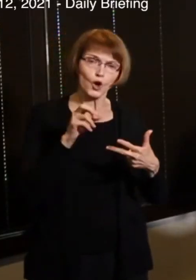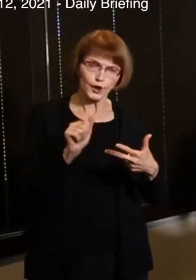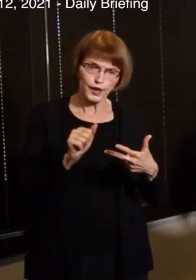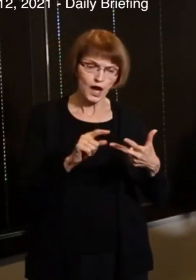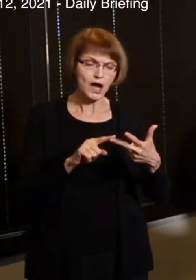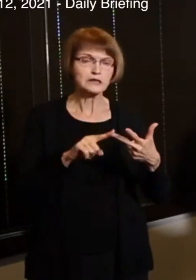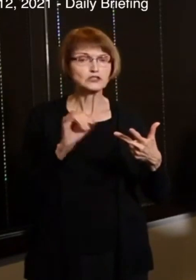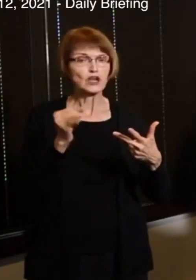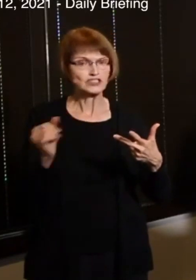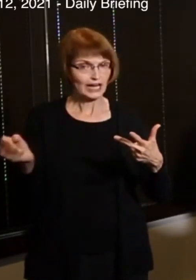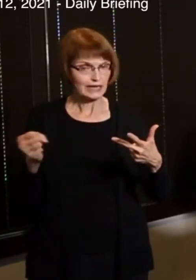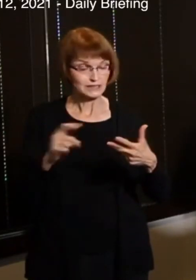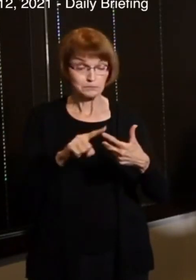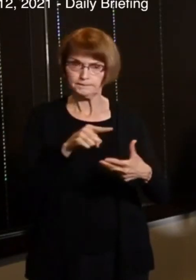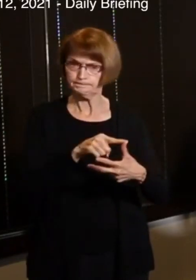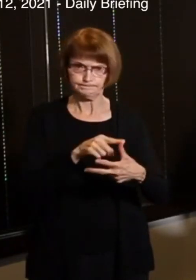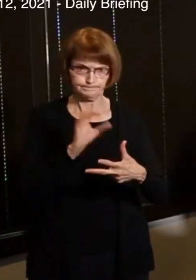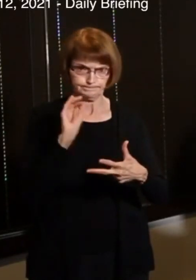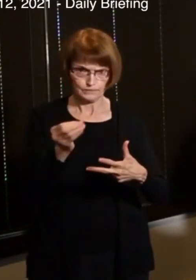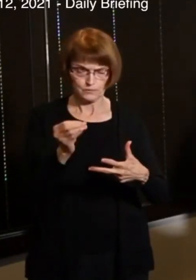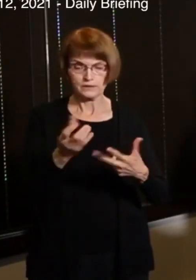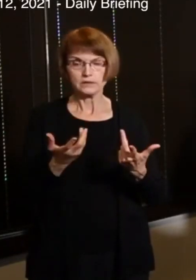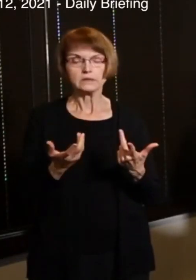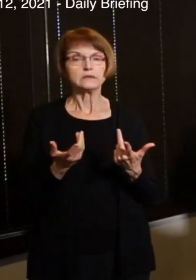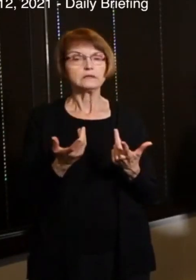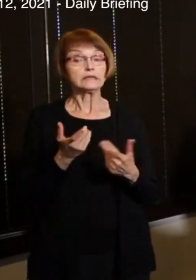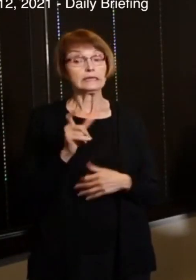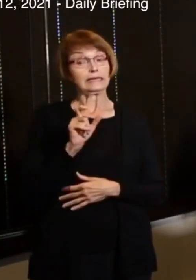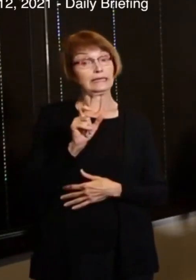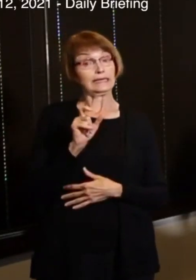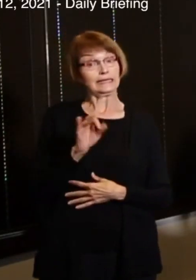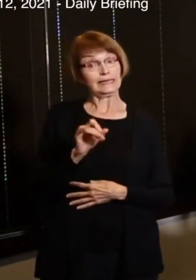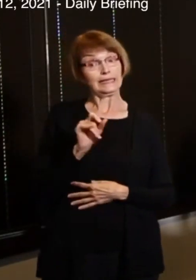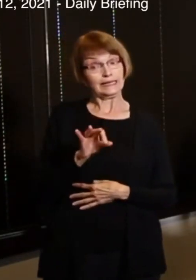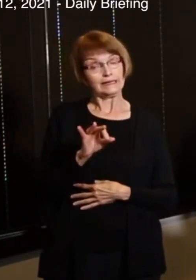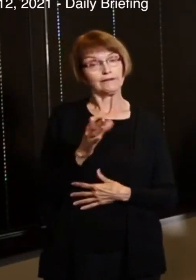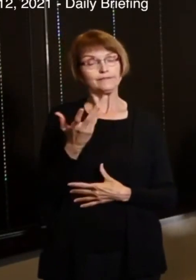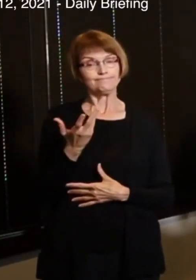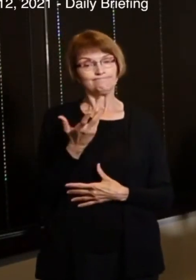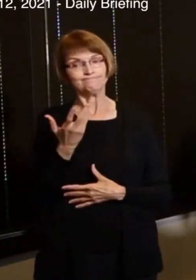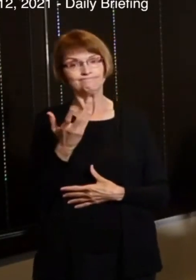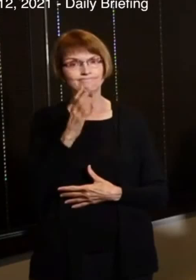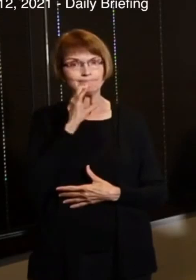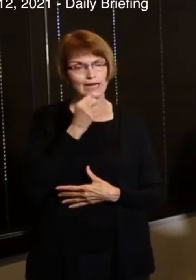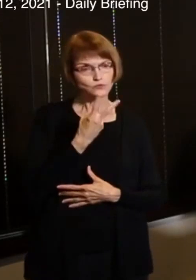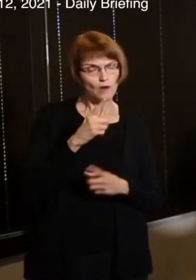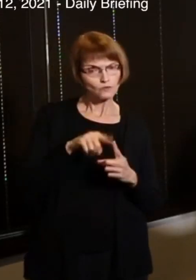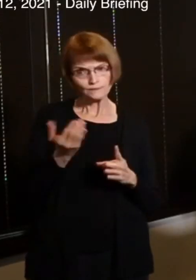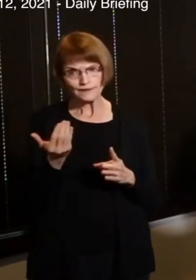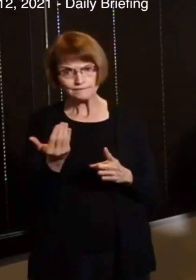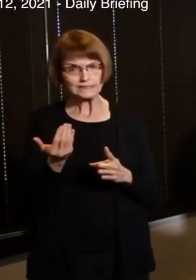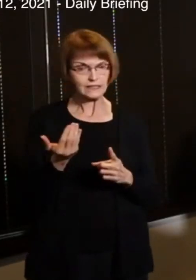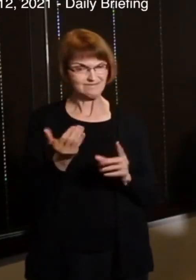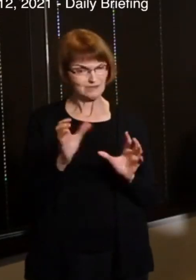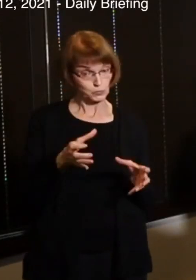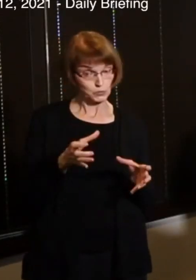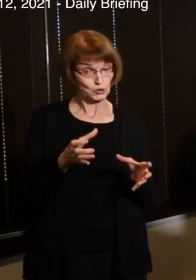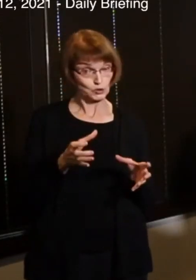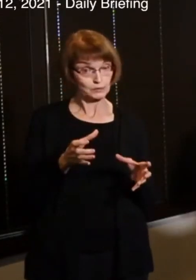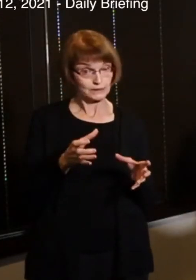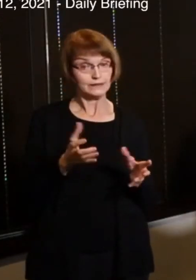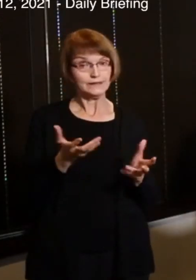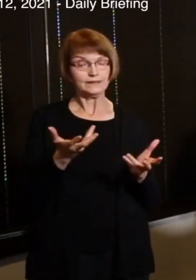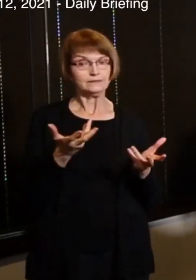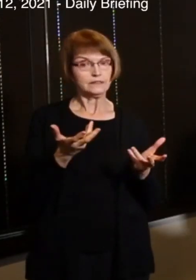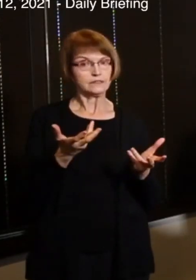vaccine. So make sure if you're taking your family member who's in that 12 to 15-year-old age